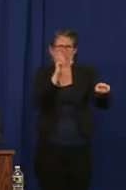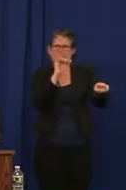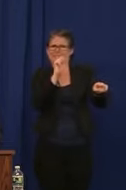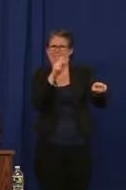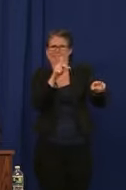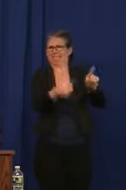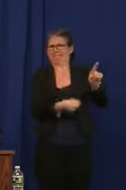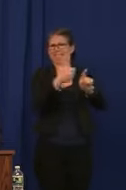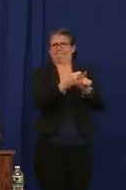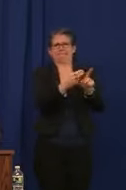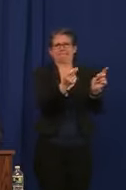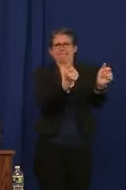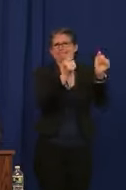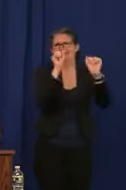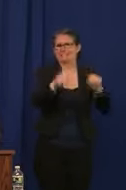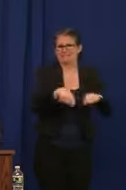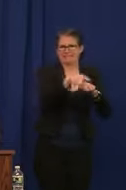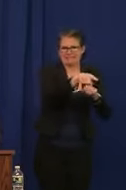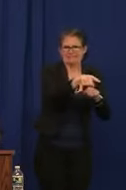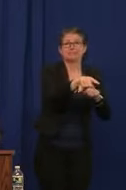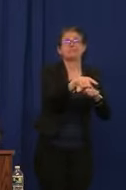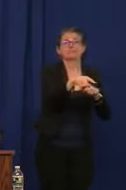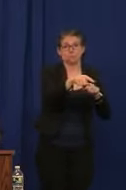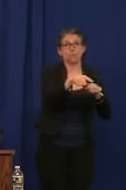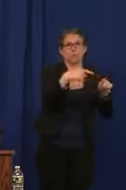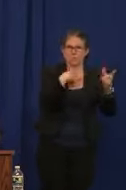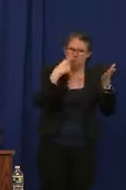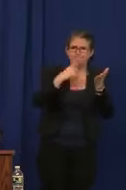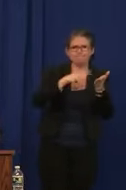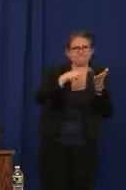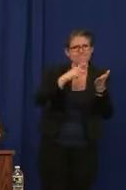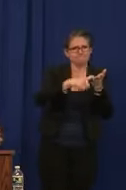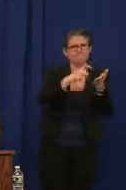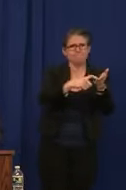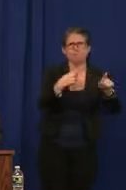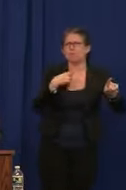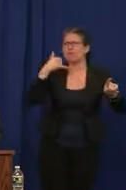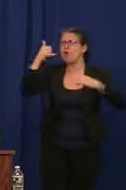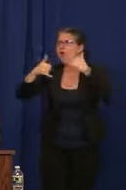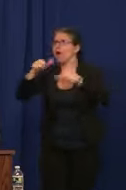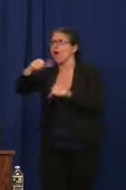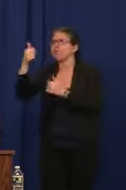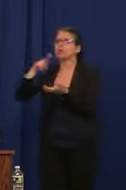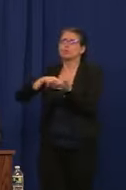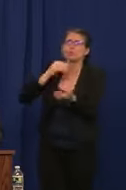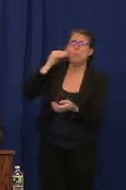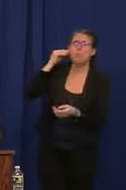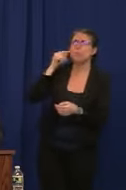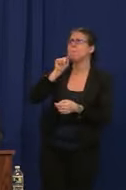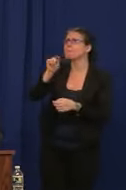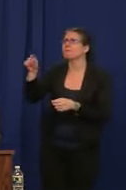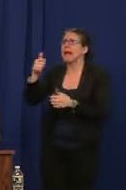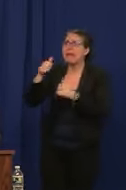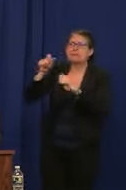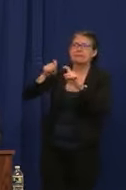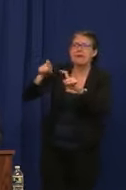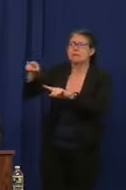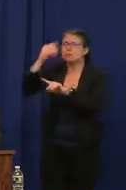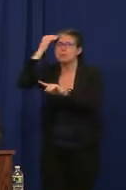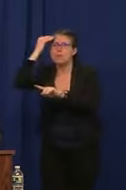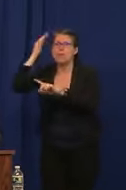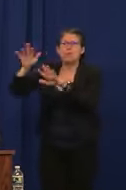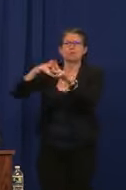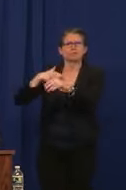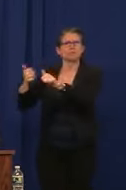and aggressively doing more searching for cases so that we can take all the protective measures that need to be implemented to